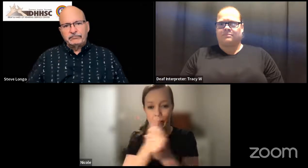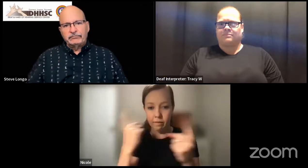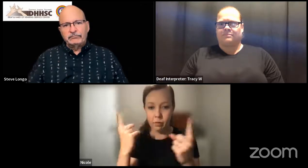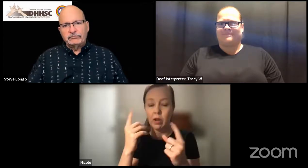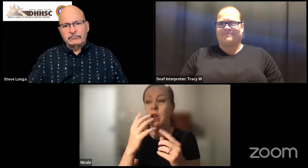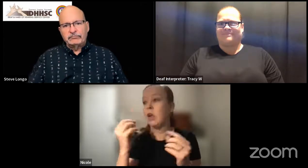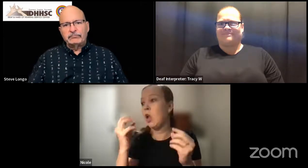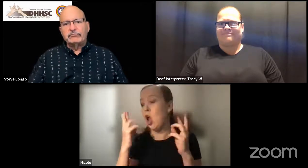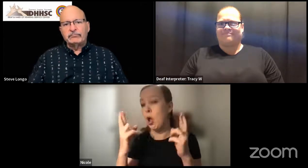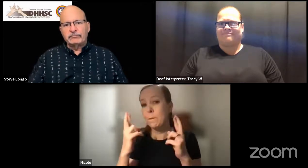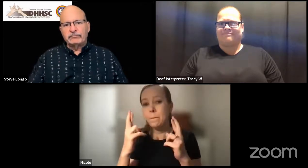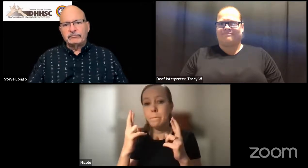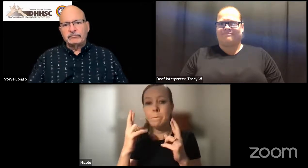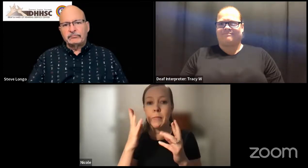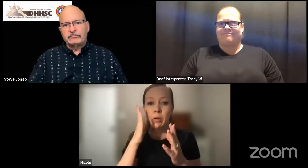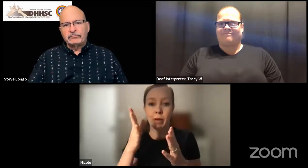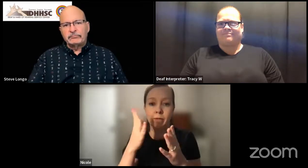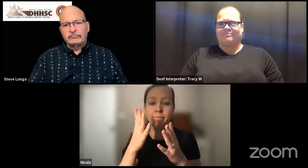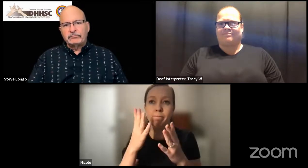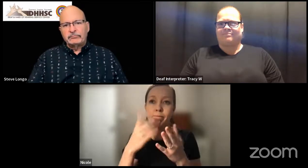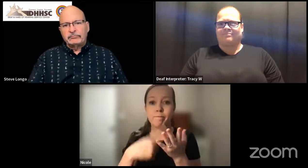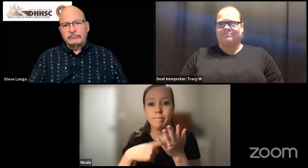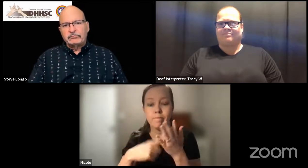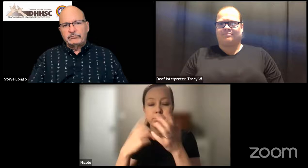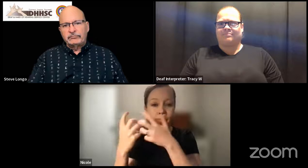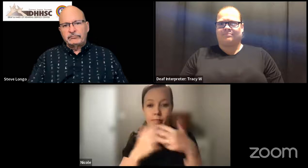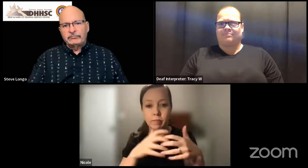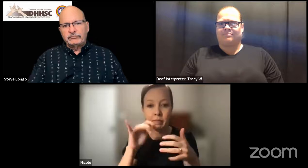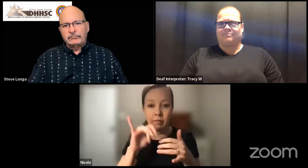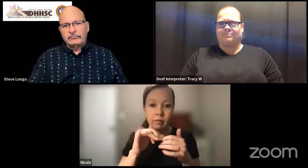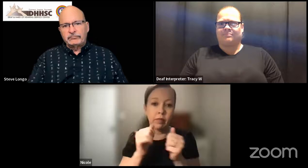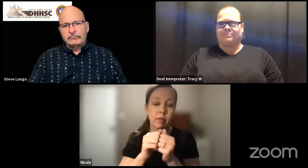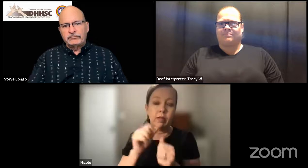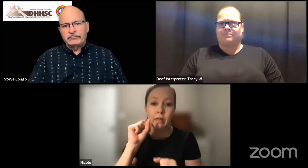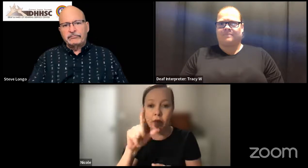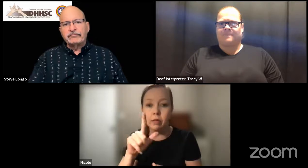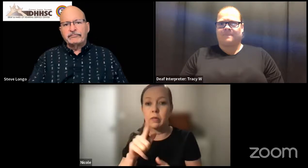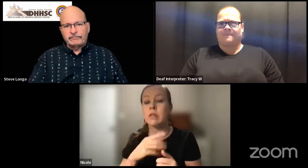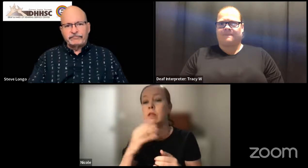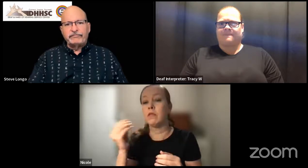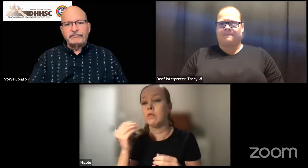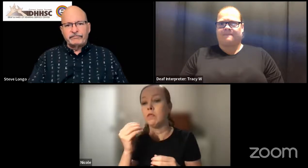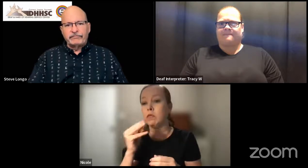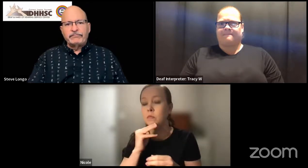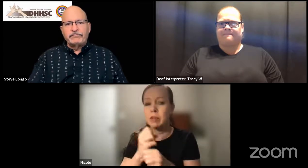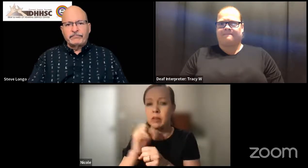for those who whose sight is changing. And so